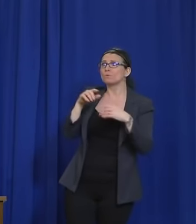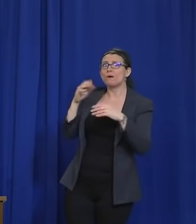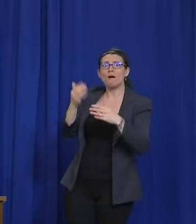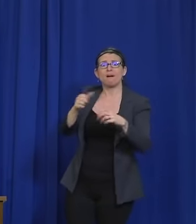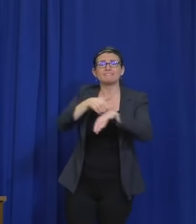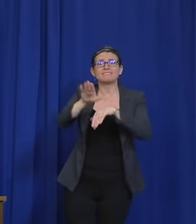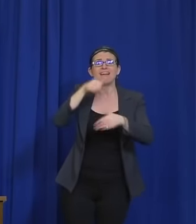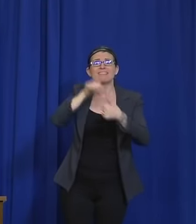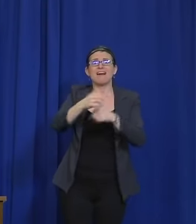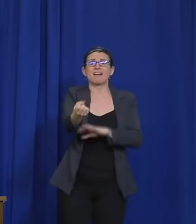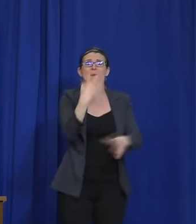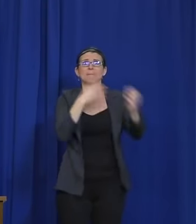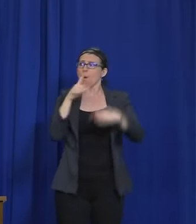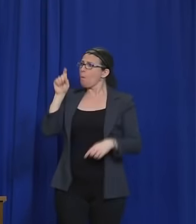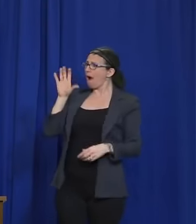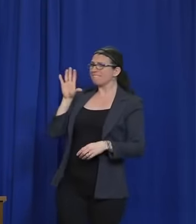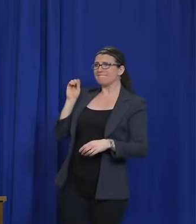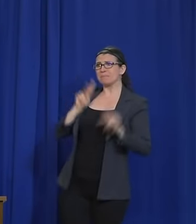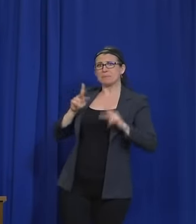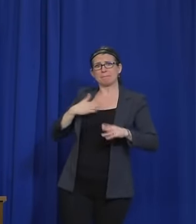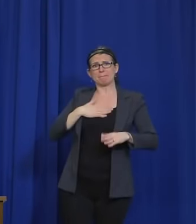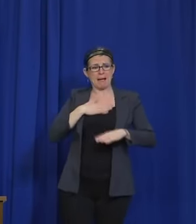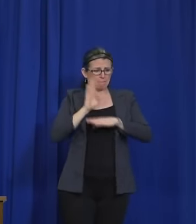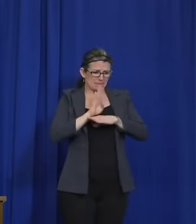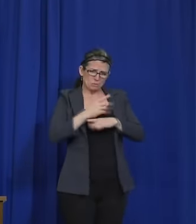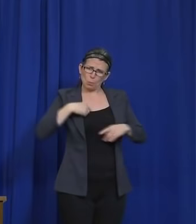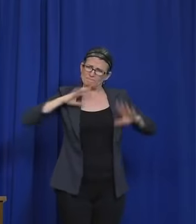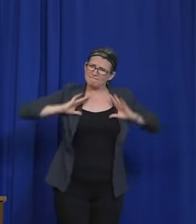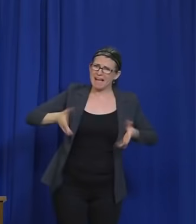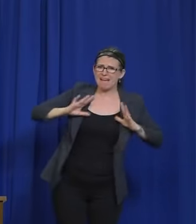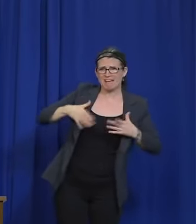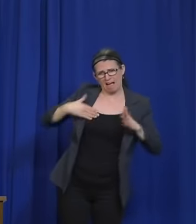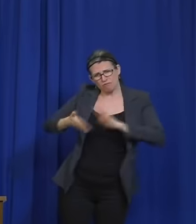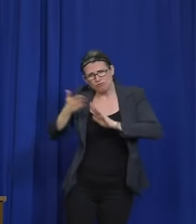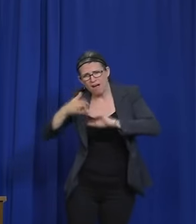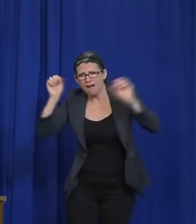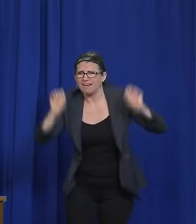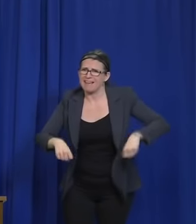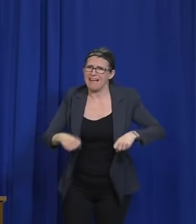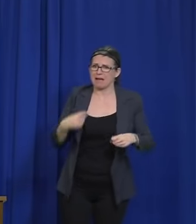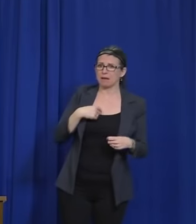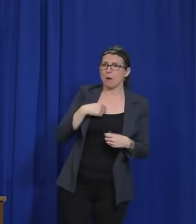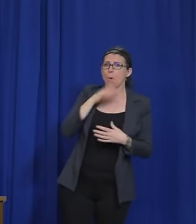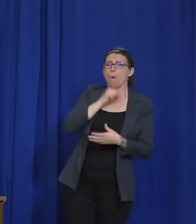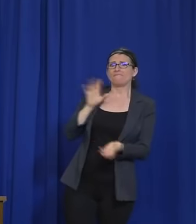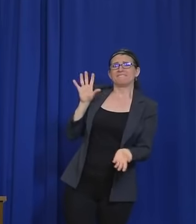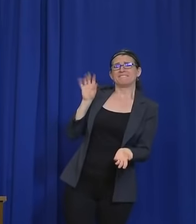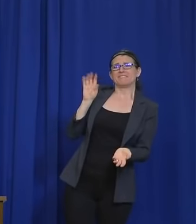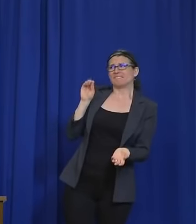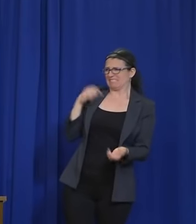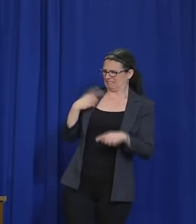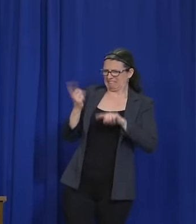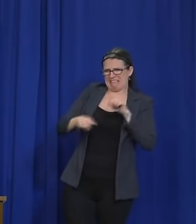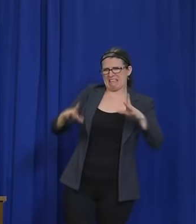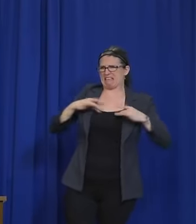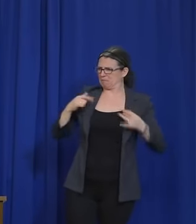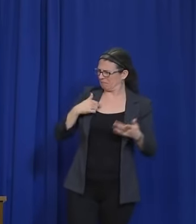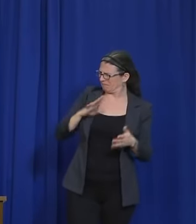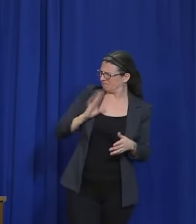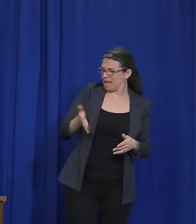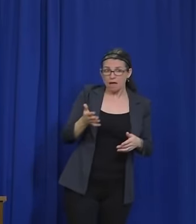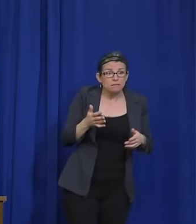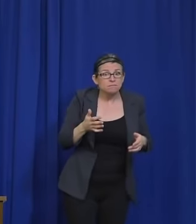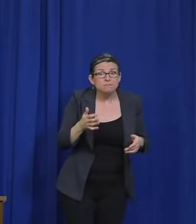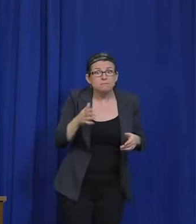susceptible to the virus. Well, that's just not true. And if you read the New York Times over the weekend and the Washington Post, there are people in their 30s who are